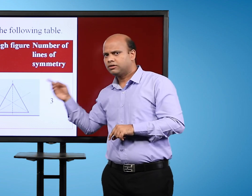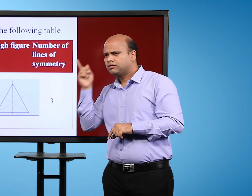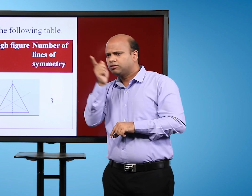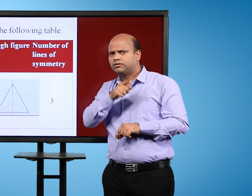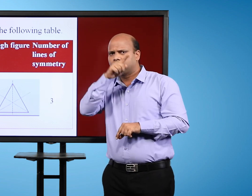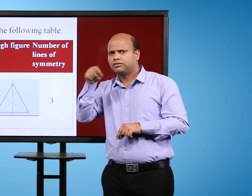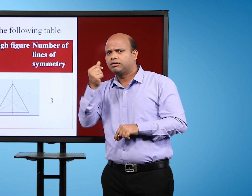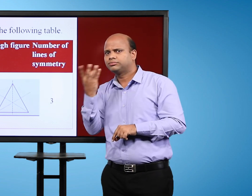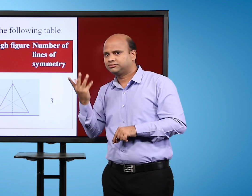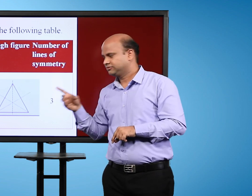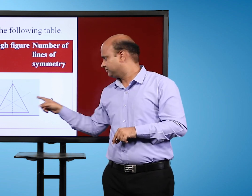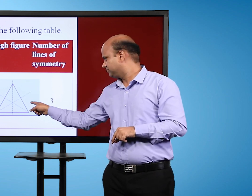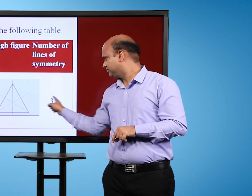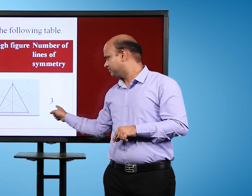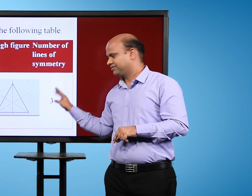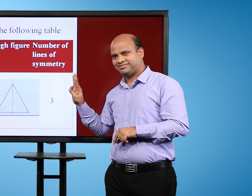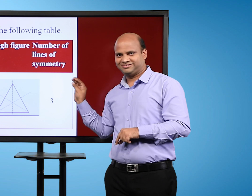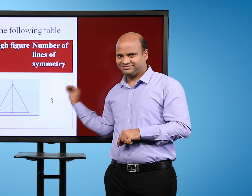lines of symmetry, 3.